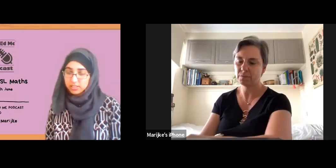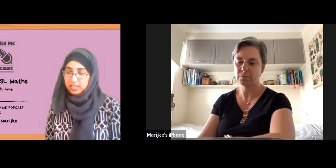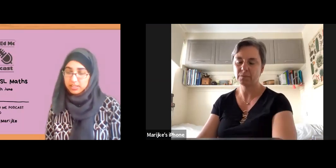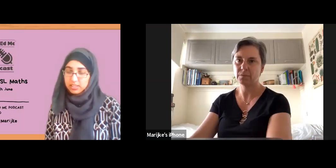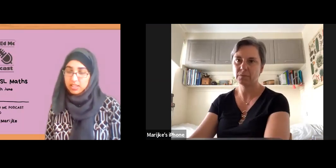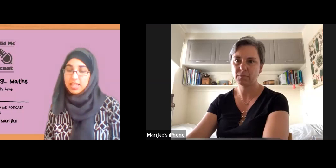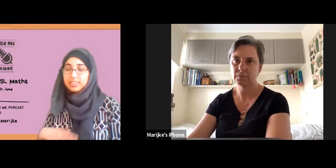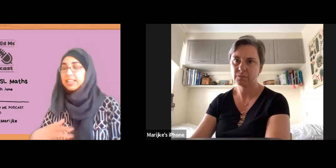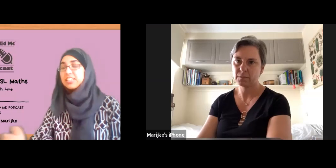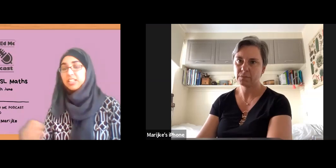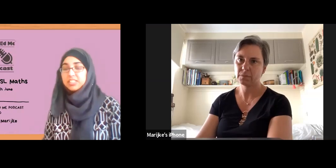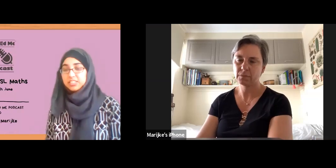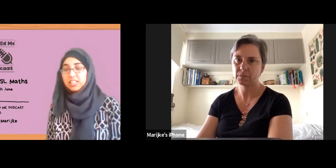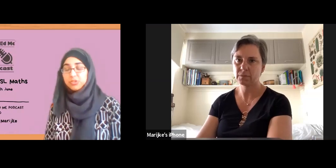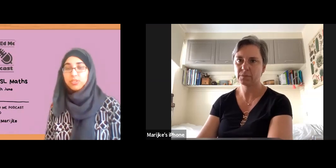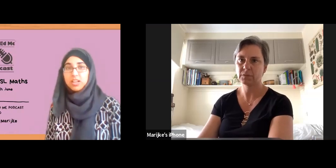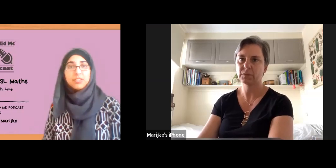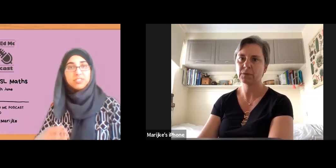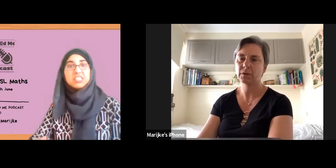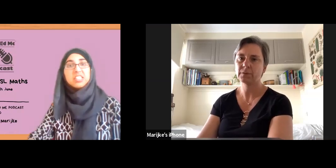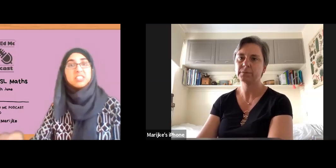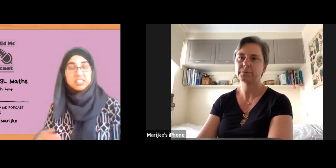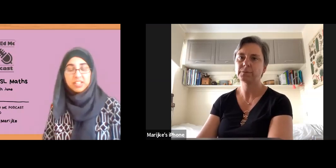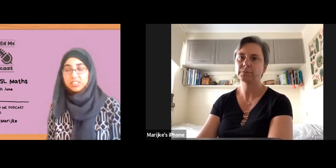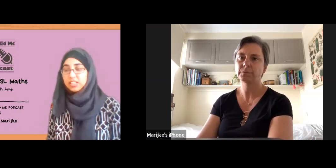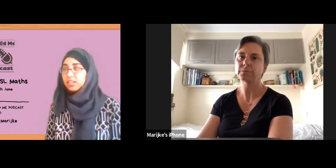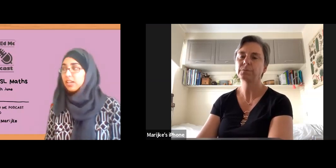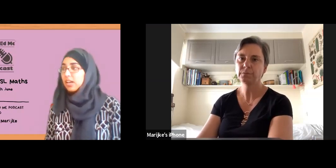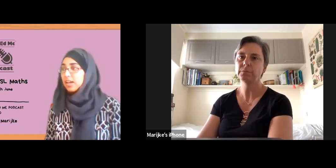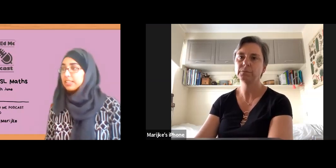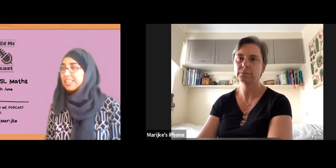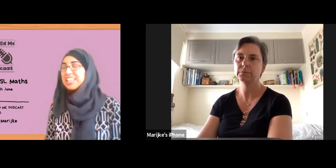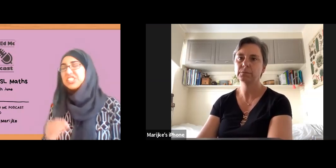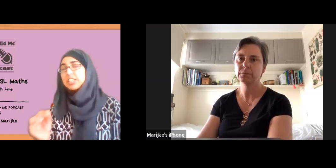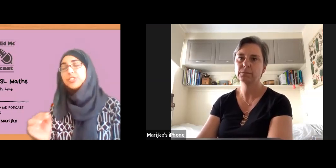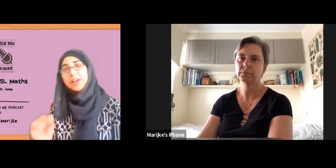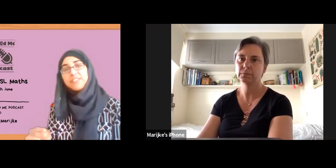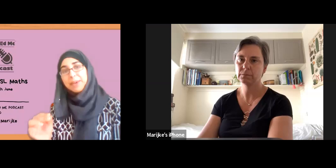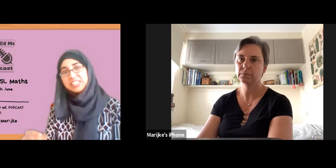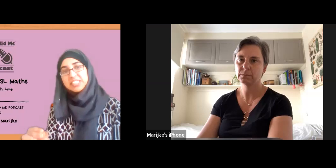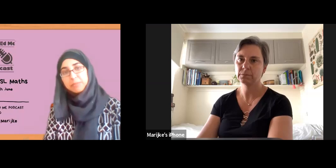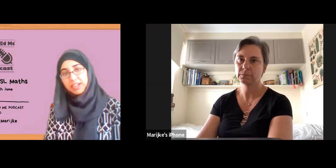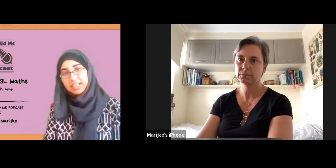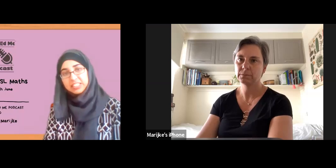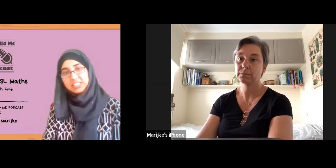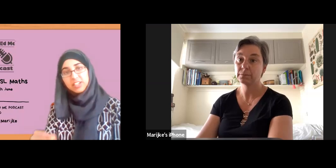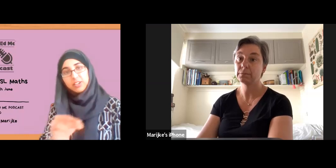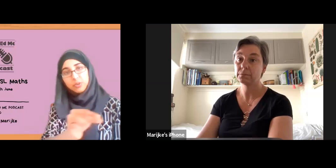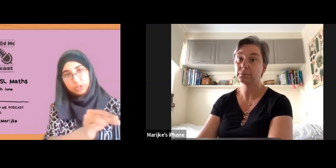like the later years in their school life, 15, 16, 17, and yet they still don't have the basics in place which were